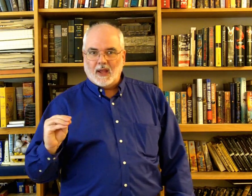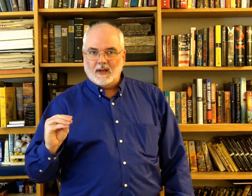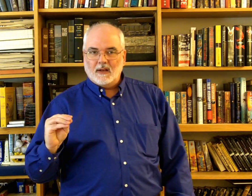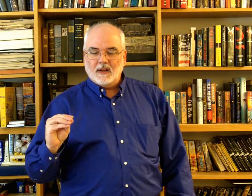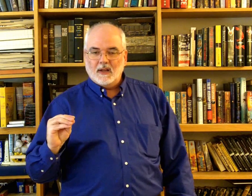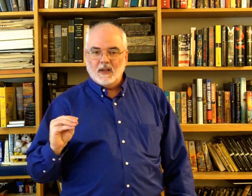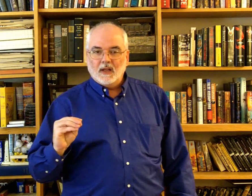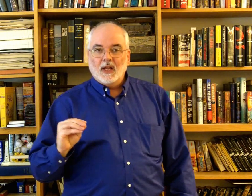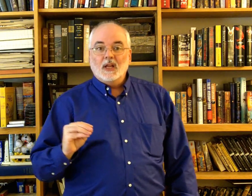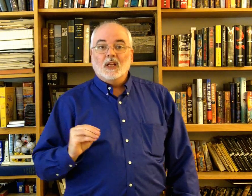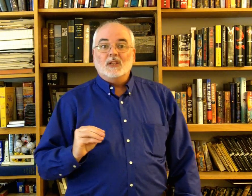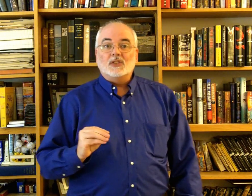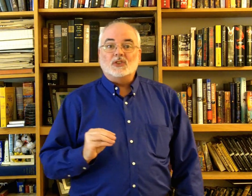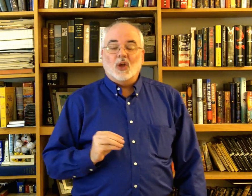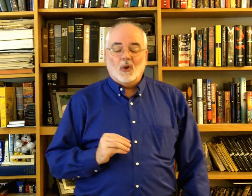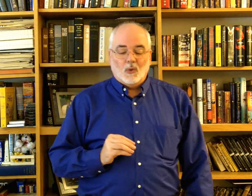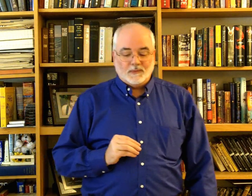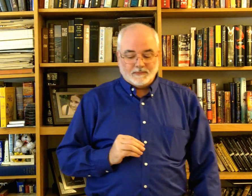And so.